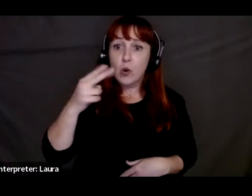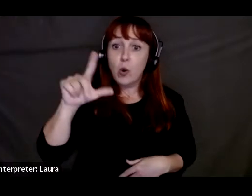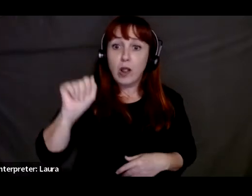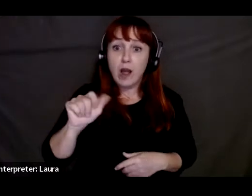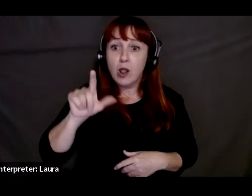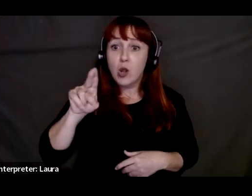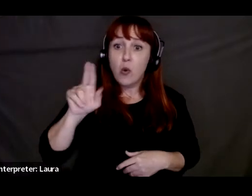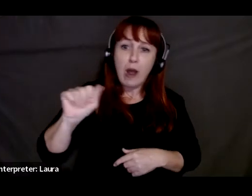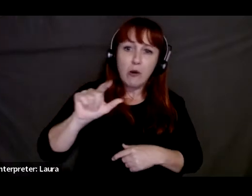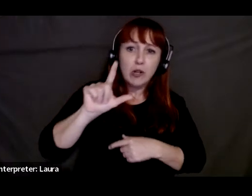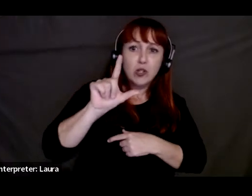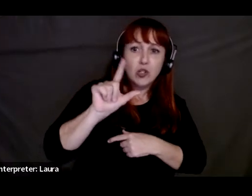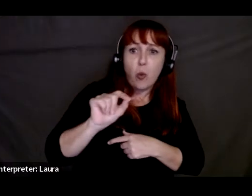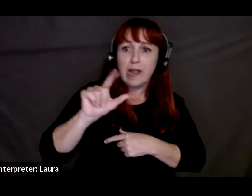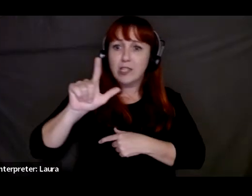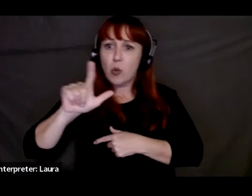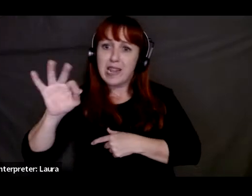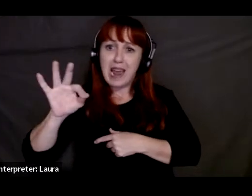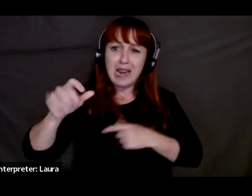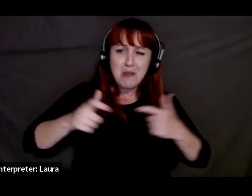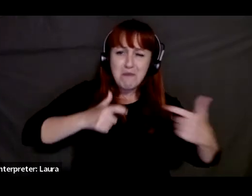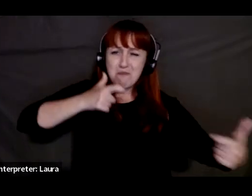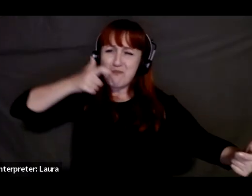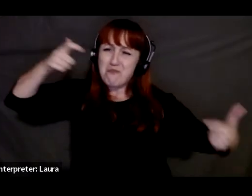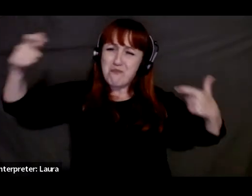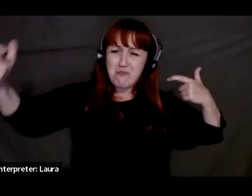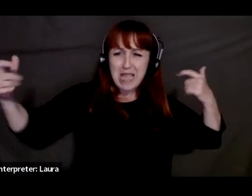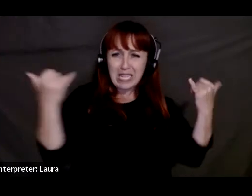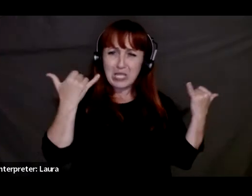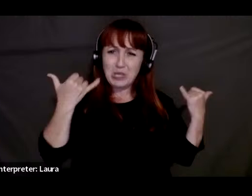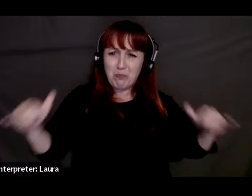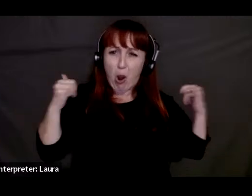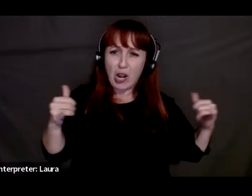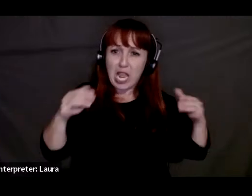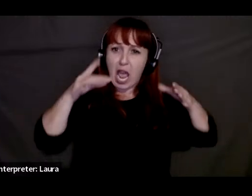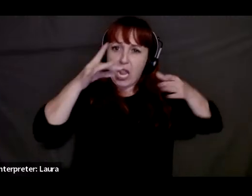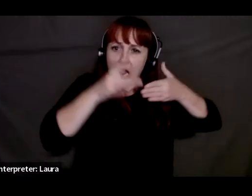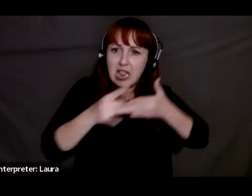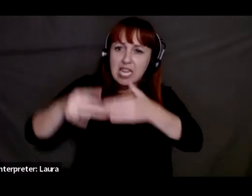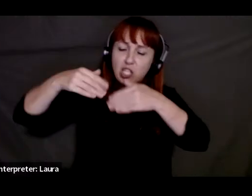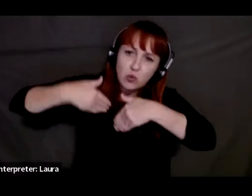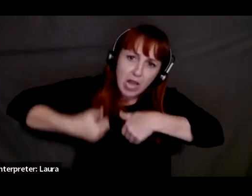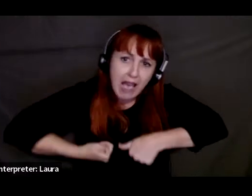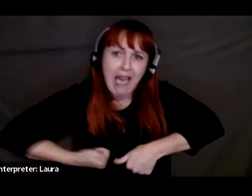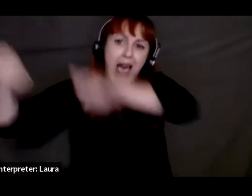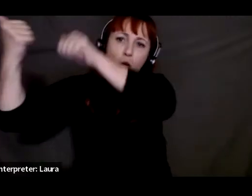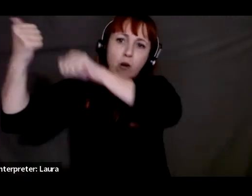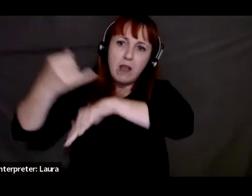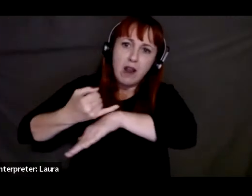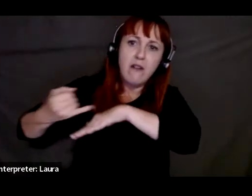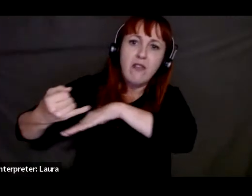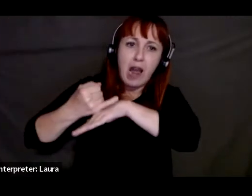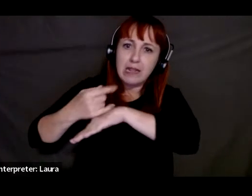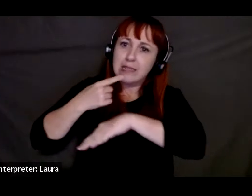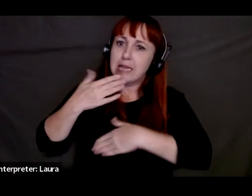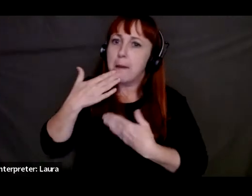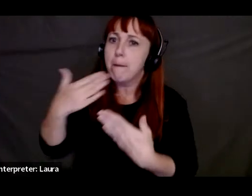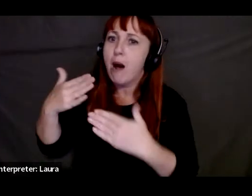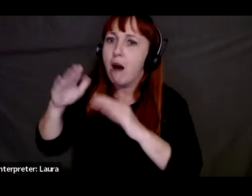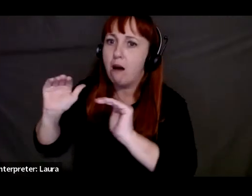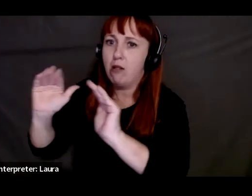2029. The biggest luau you guys want. And then escort you guys out of our island and say,